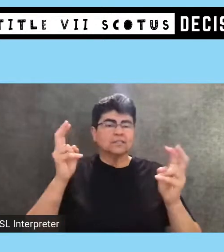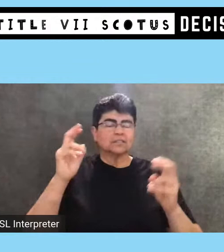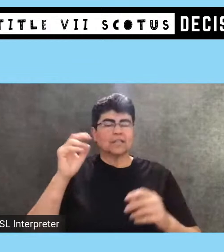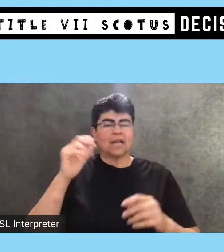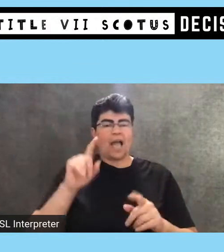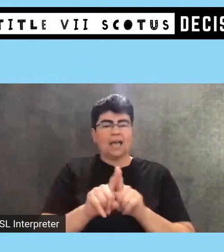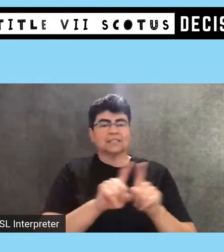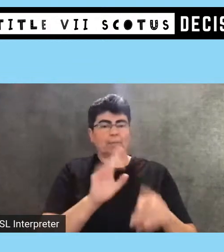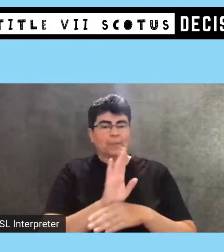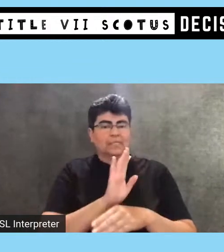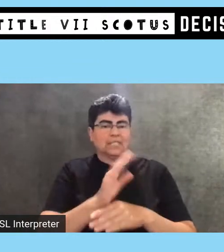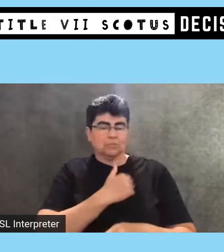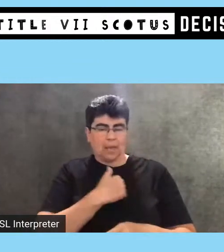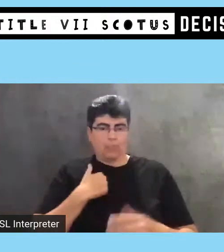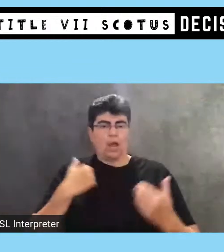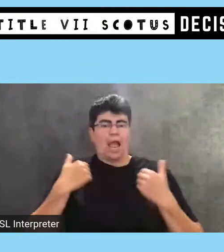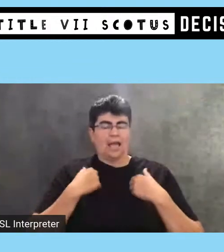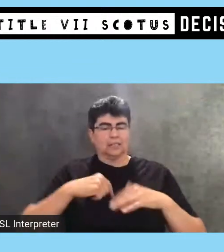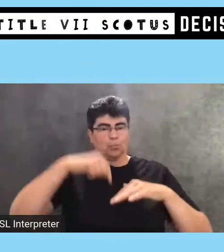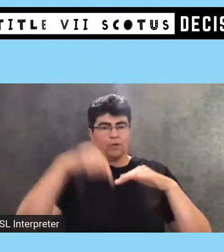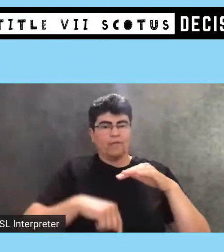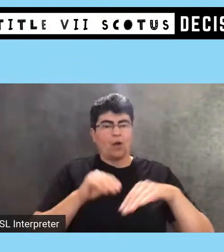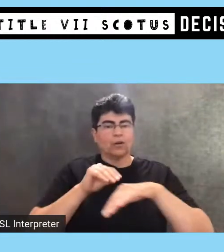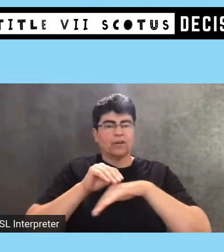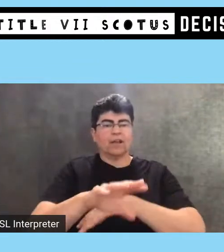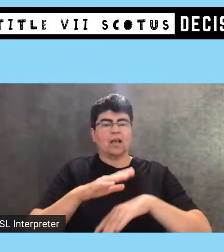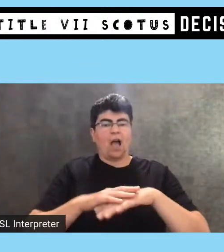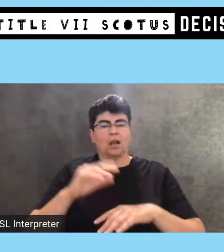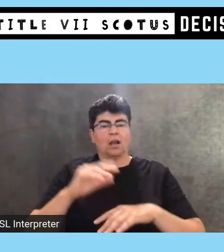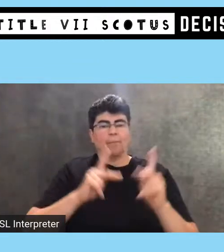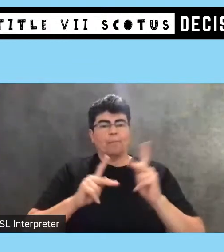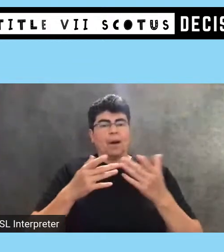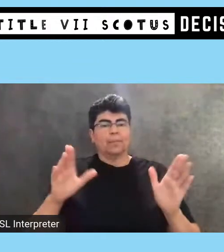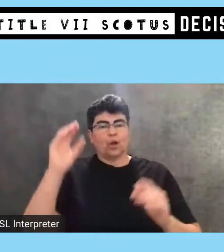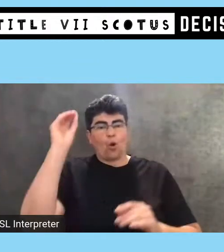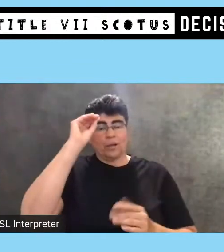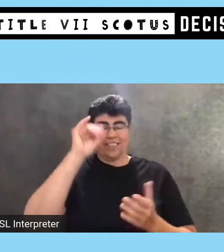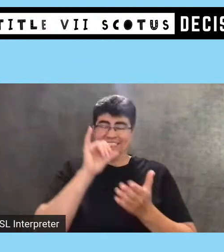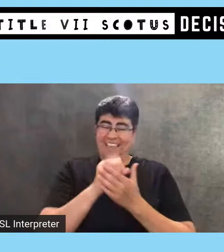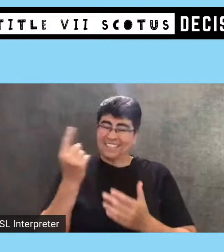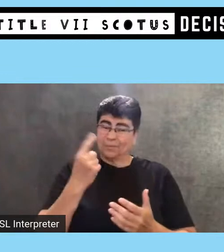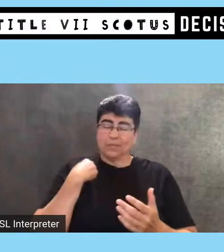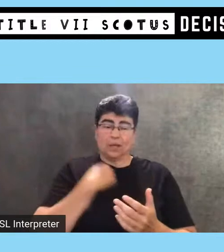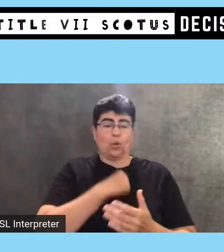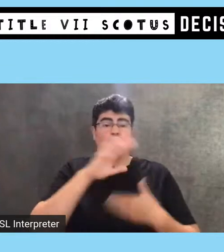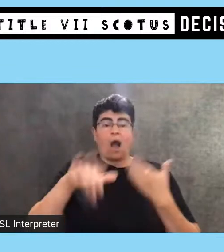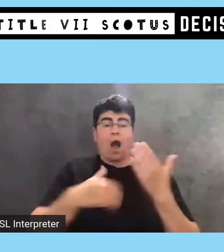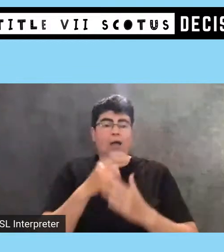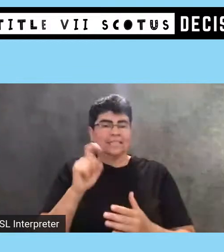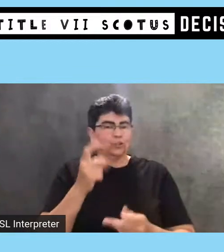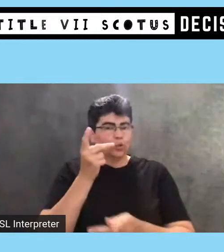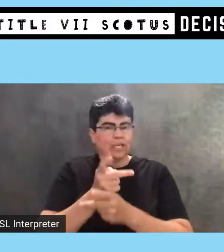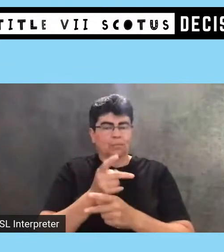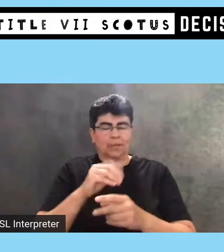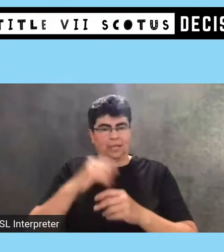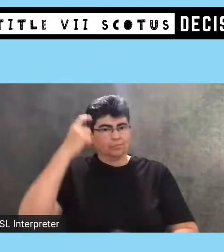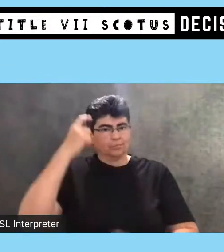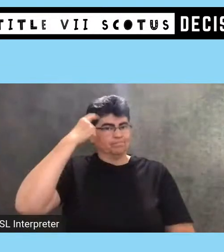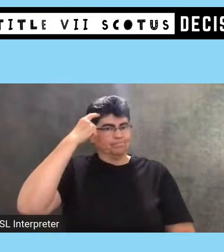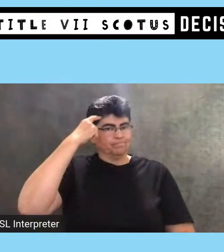has a profound effect on public opinion. And that's something that we all need to keep in our minds.